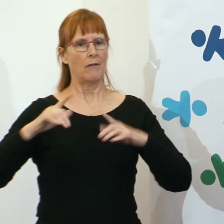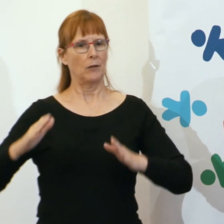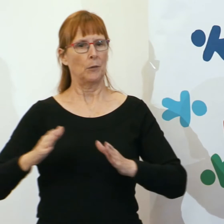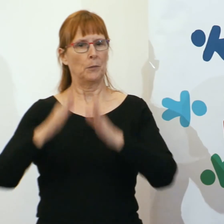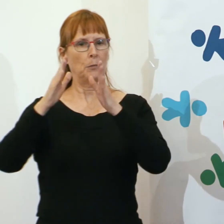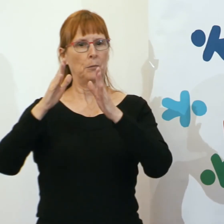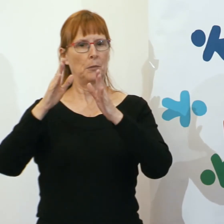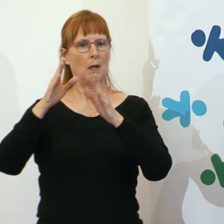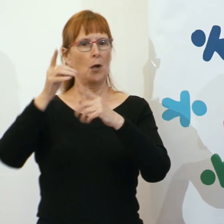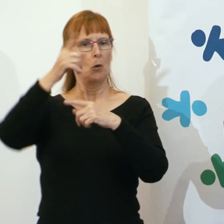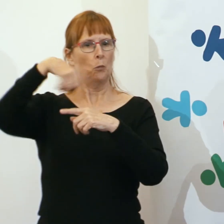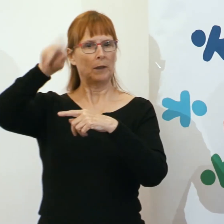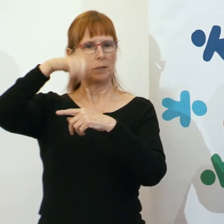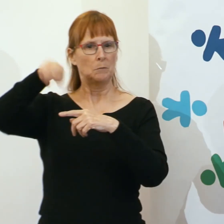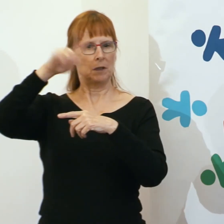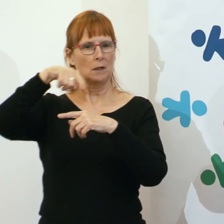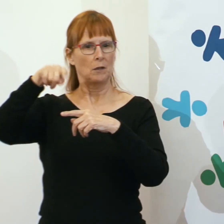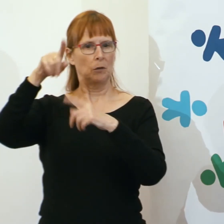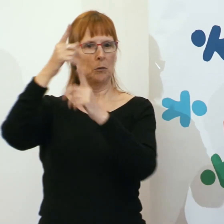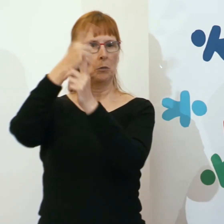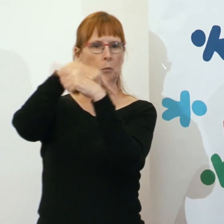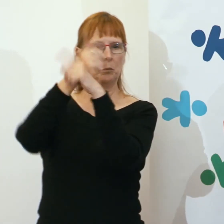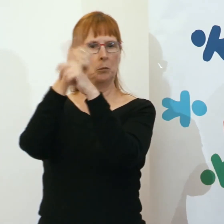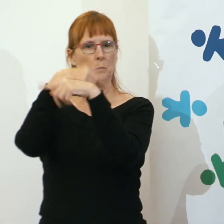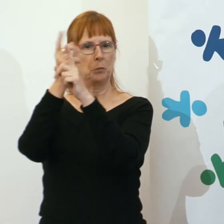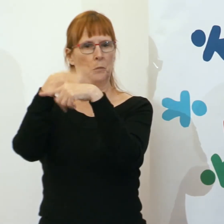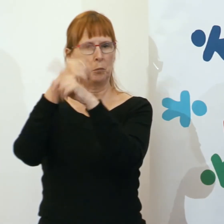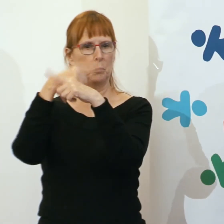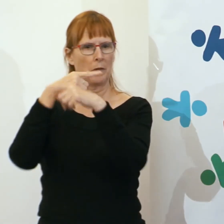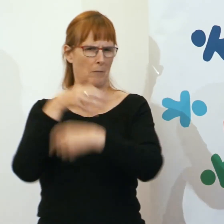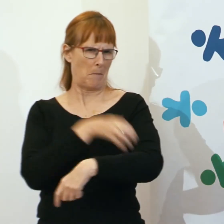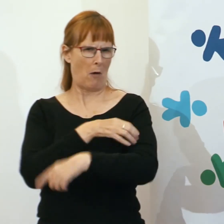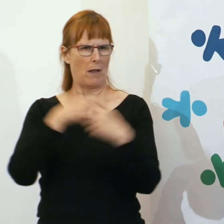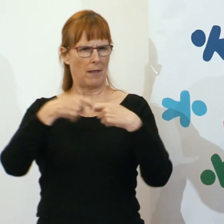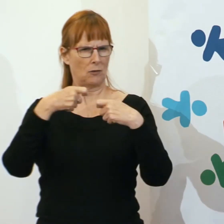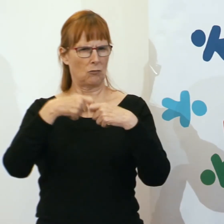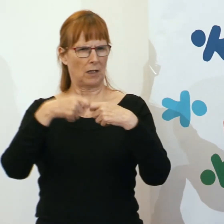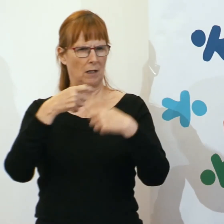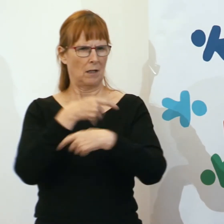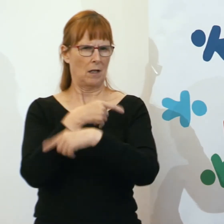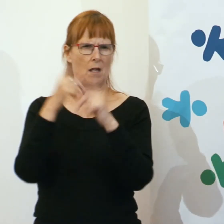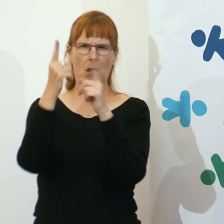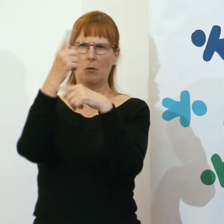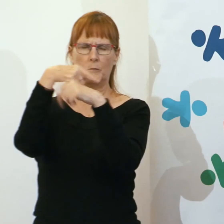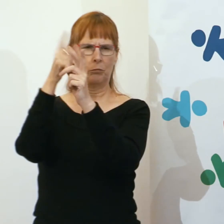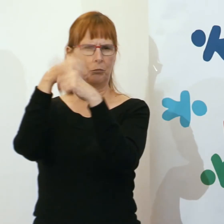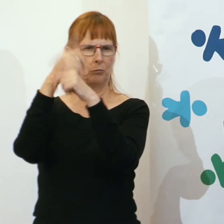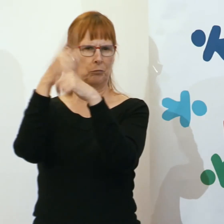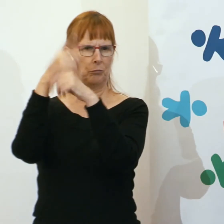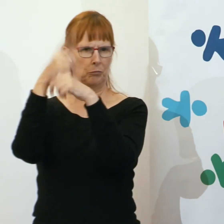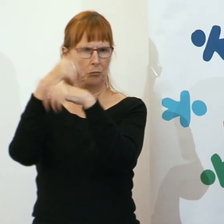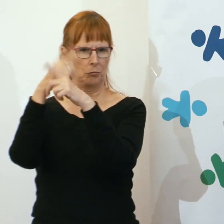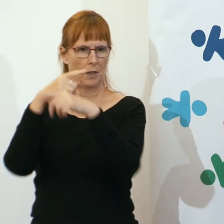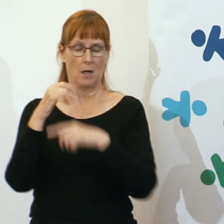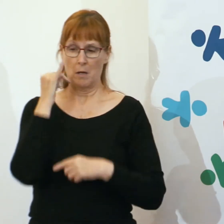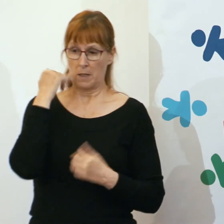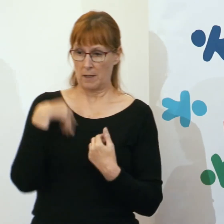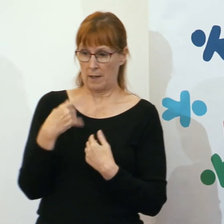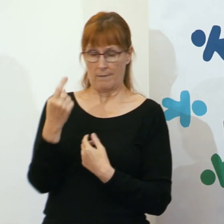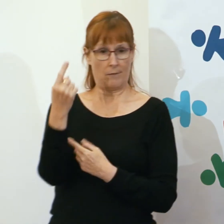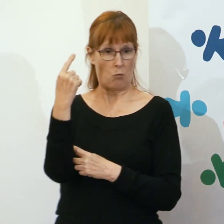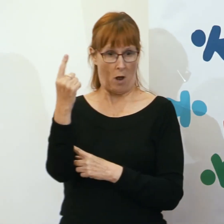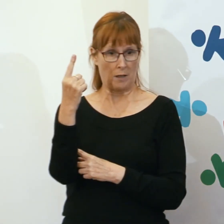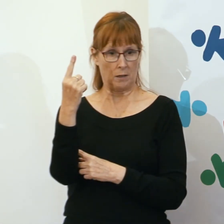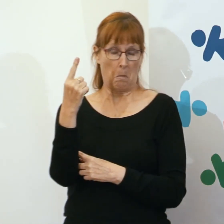windmill can light up a home. But when those windmills are connected to each other, connected to a